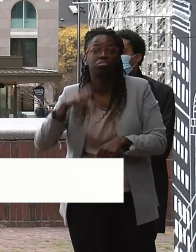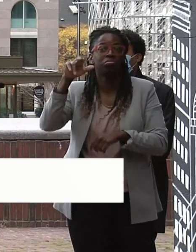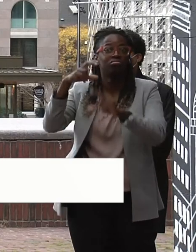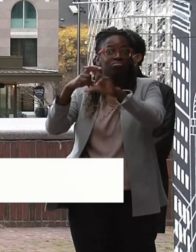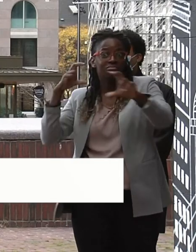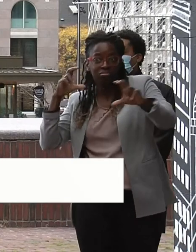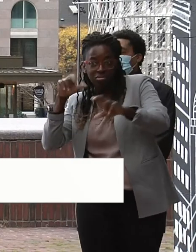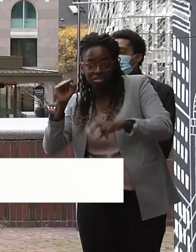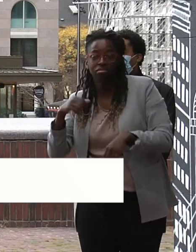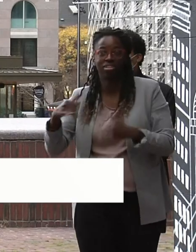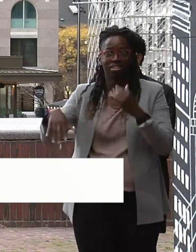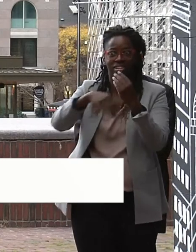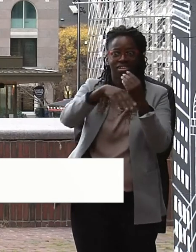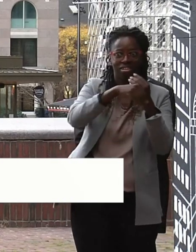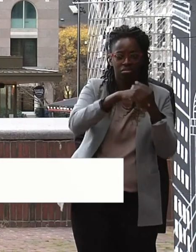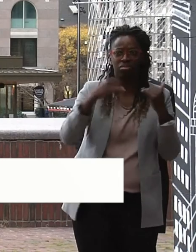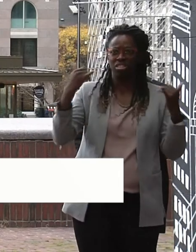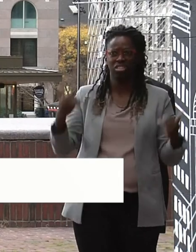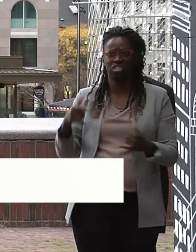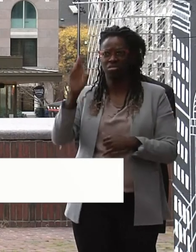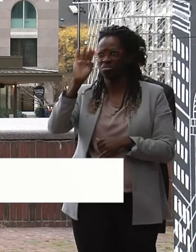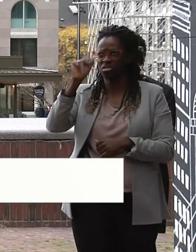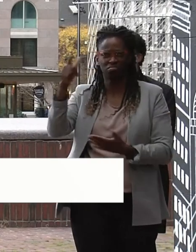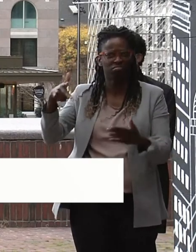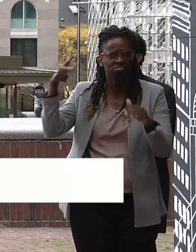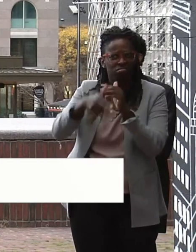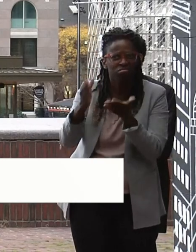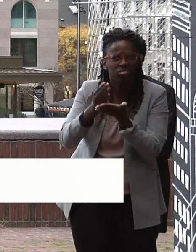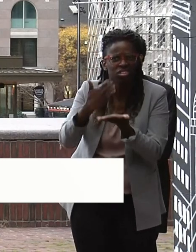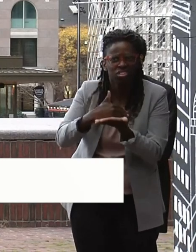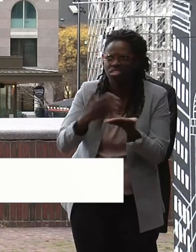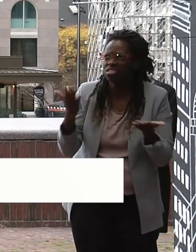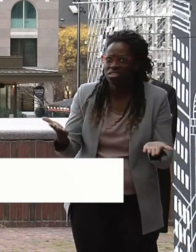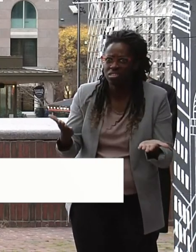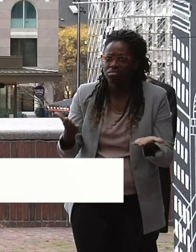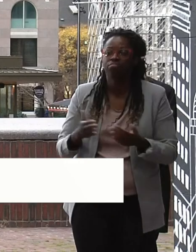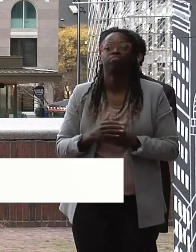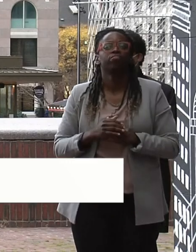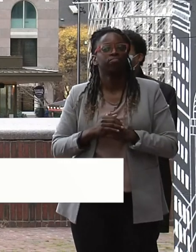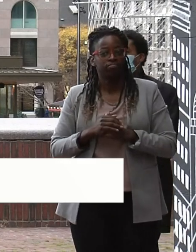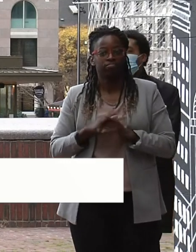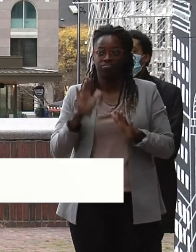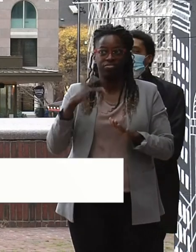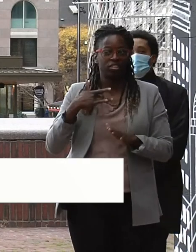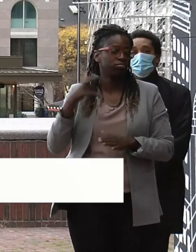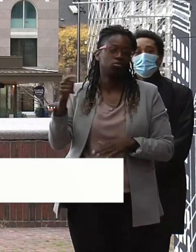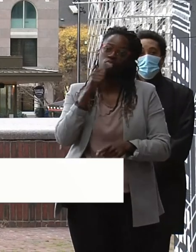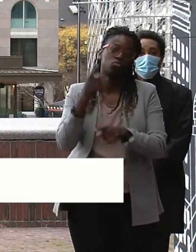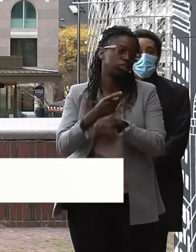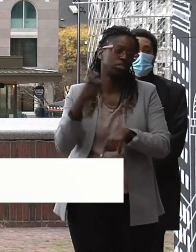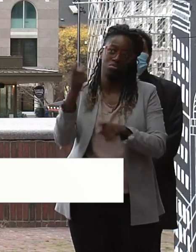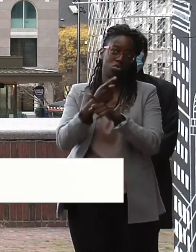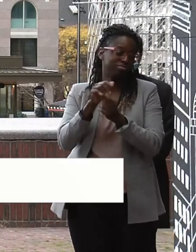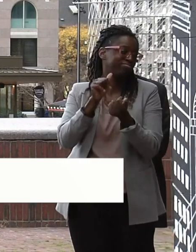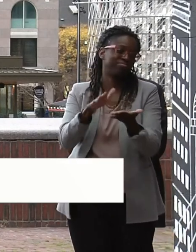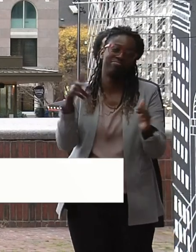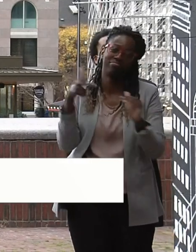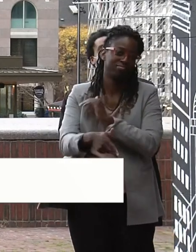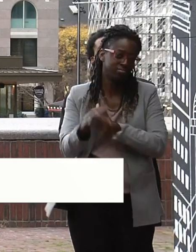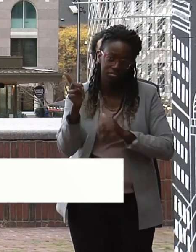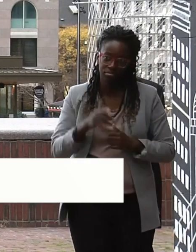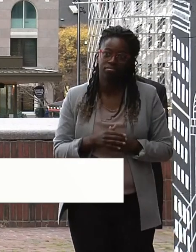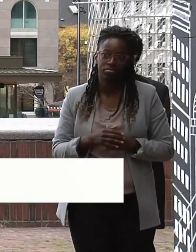week. This is not the right way to move forward, not for our immediate needs and not for our long-term recovery. These cuts